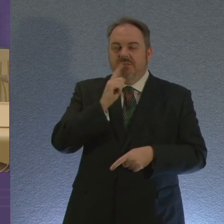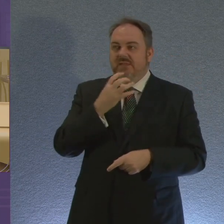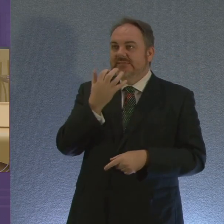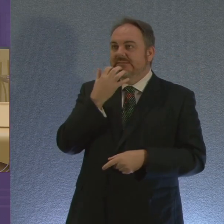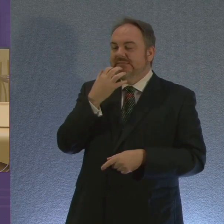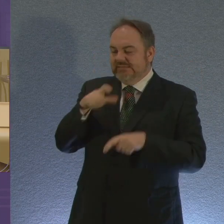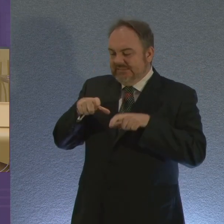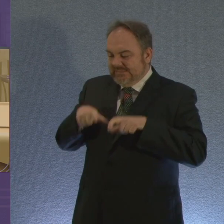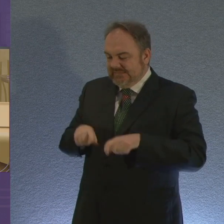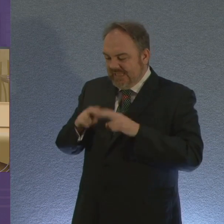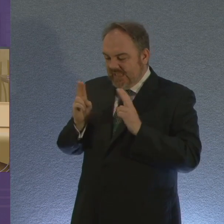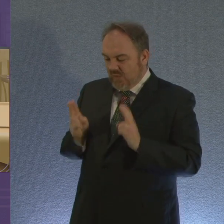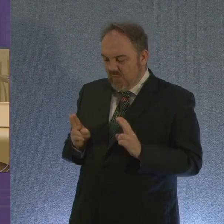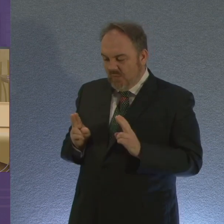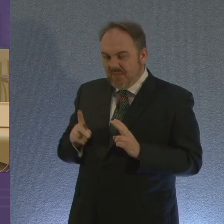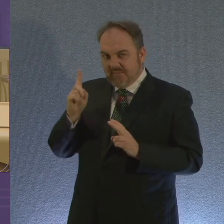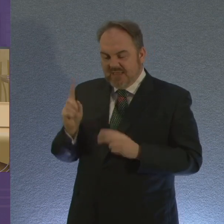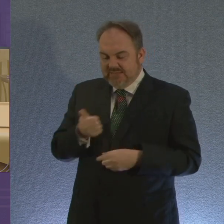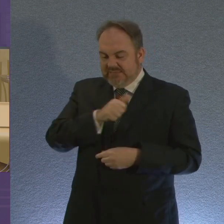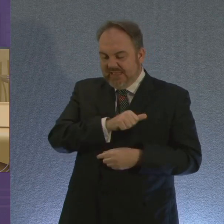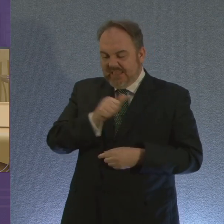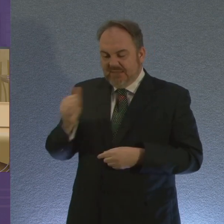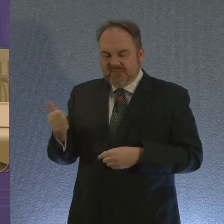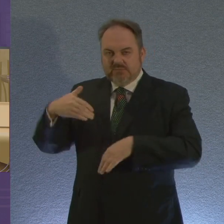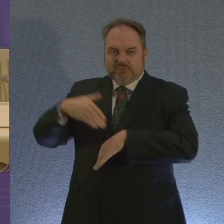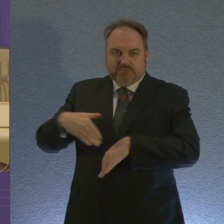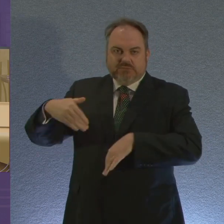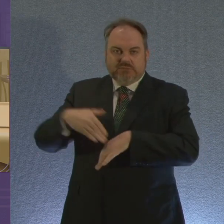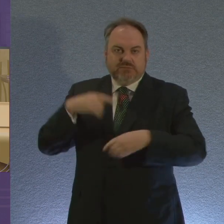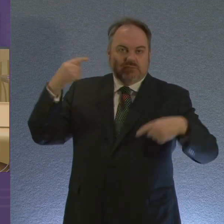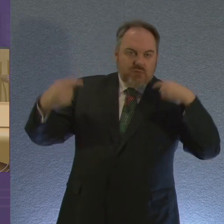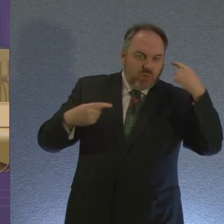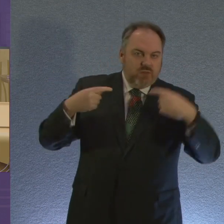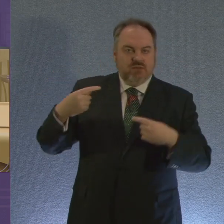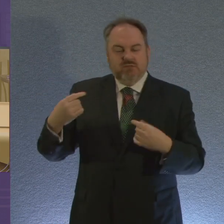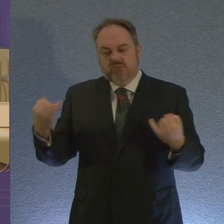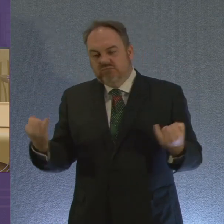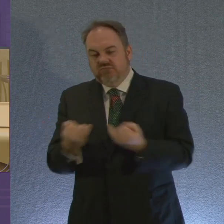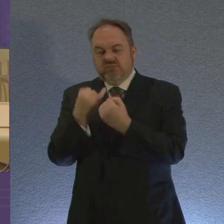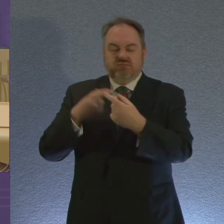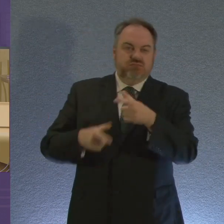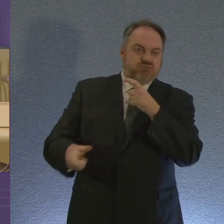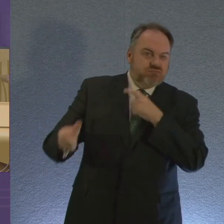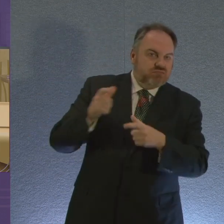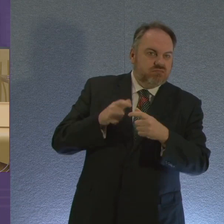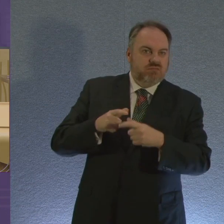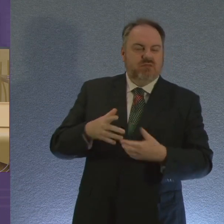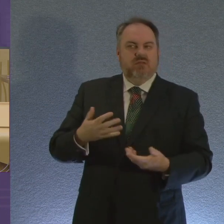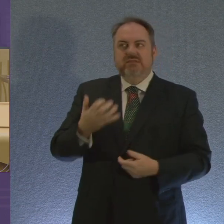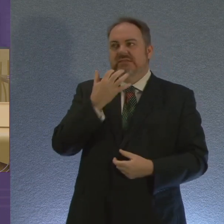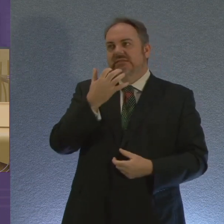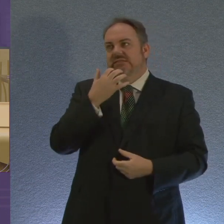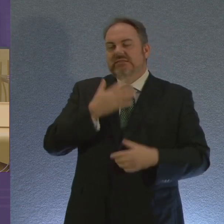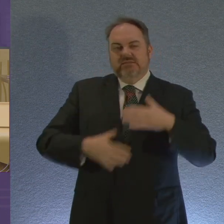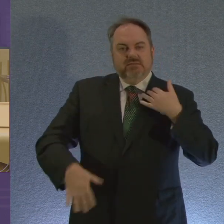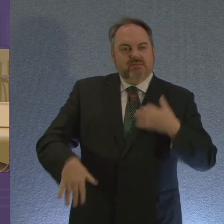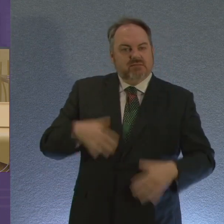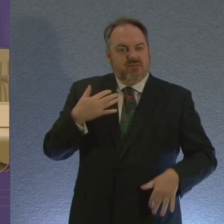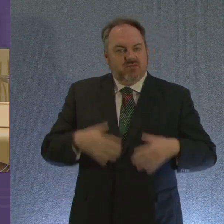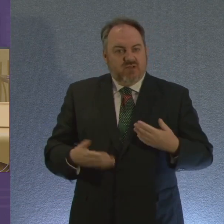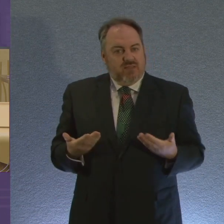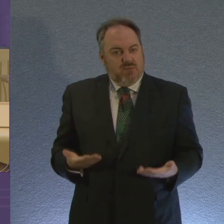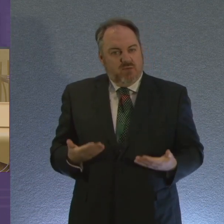their antisocial neighbours, particularly those who spoke to me yesterday of a private landlord. The Housing Minister stated earlier that